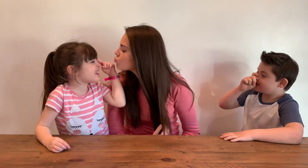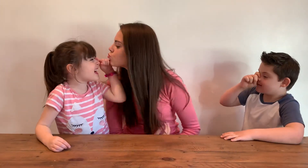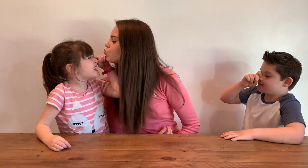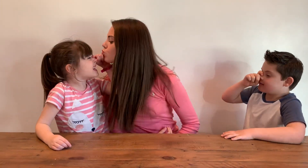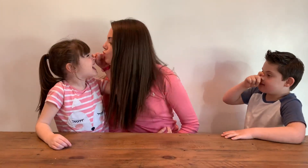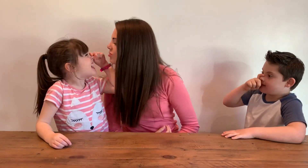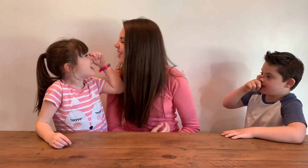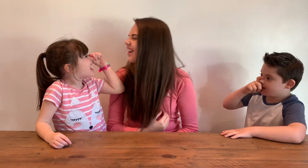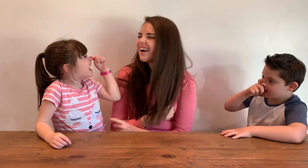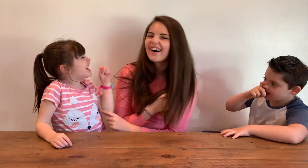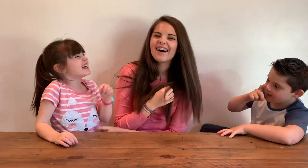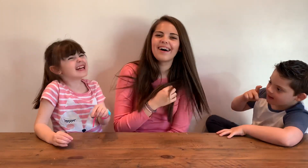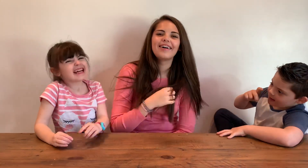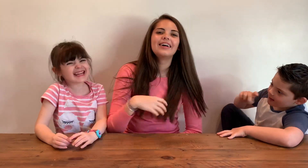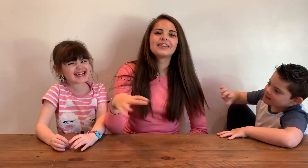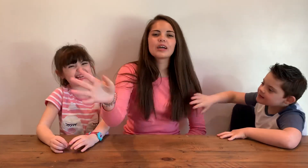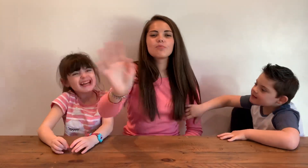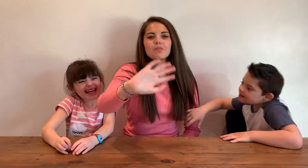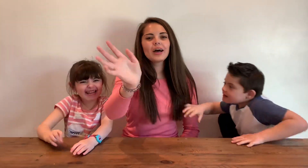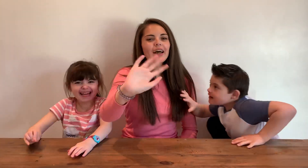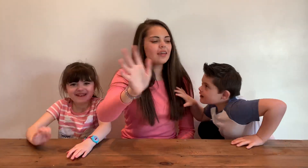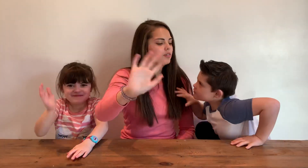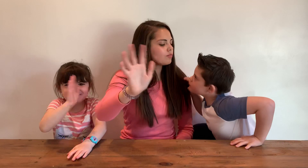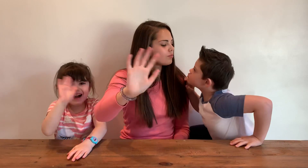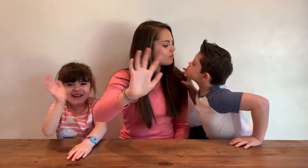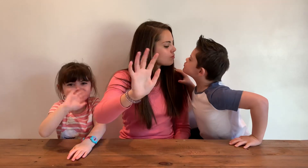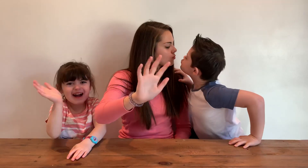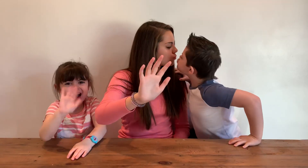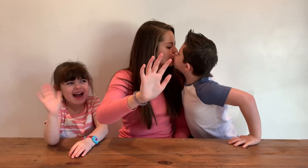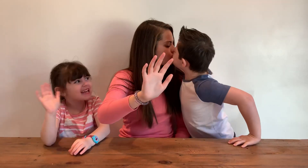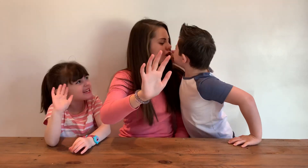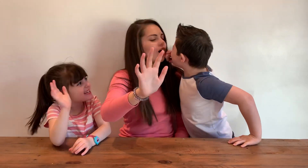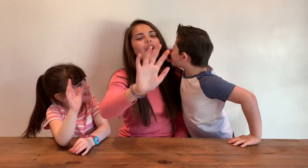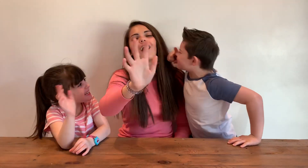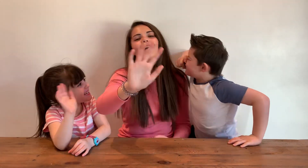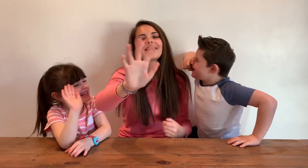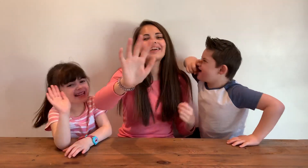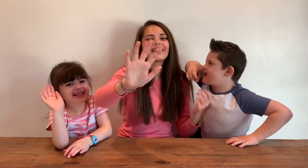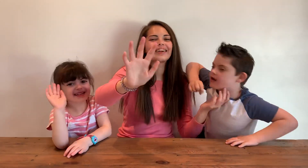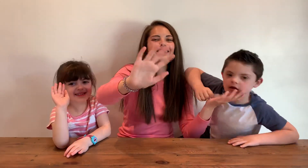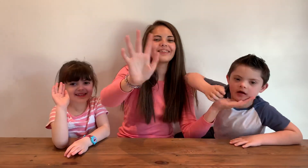monkey? Say bye-bye. Bye-bye. Oh, thank you.